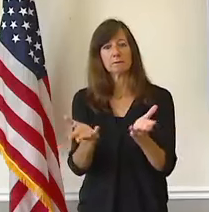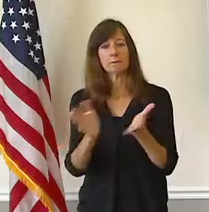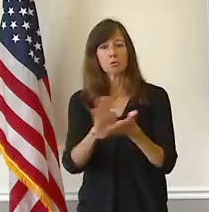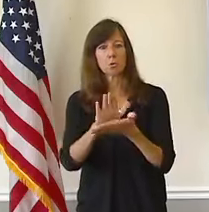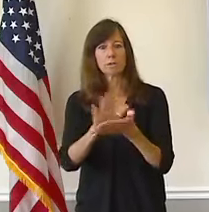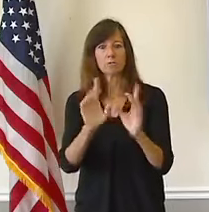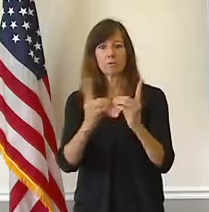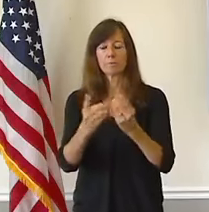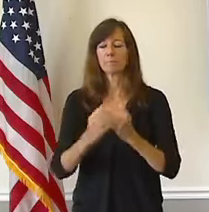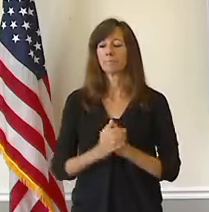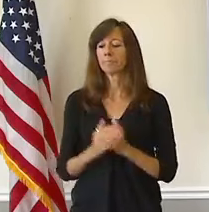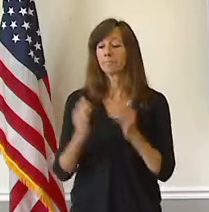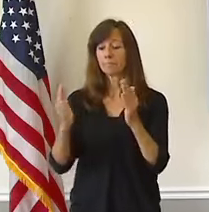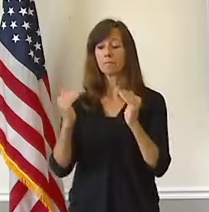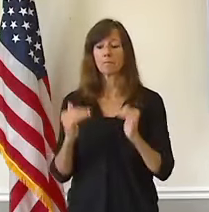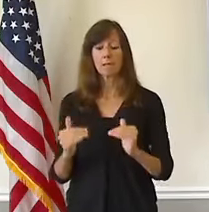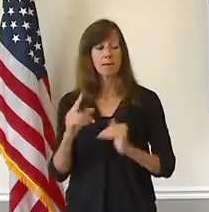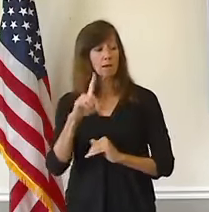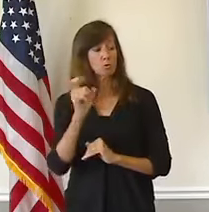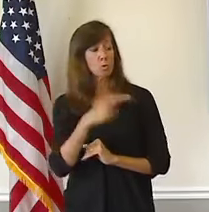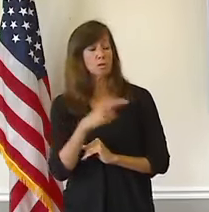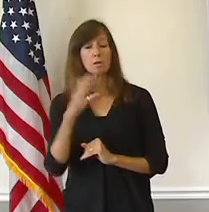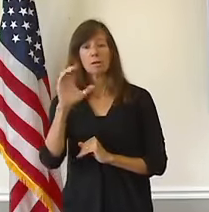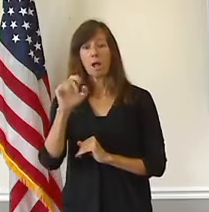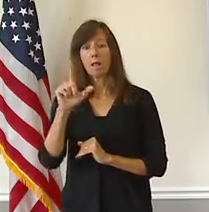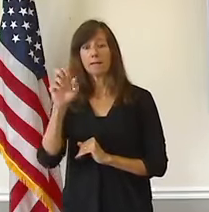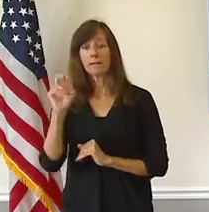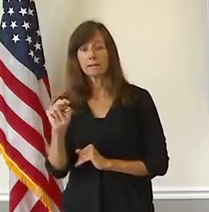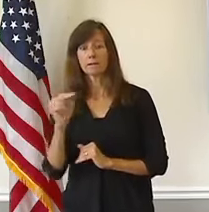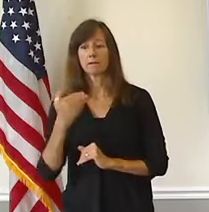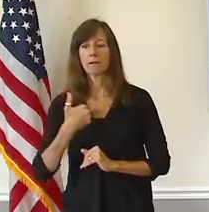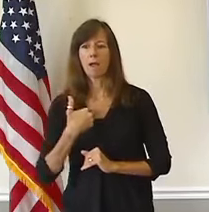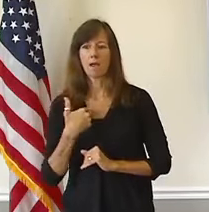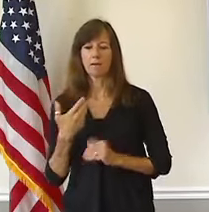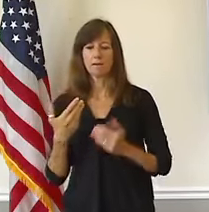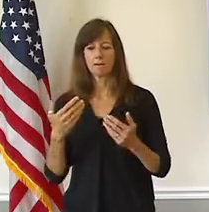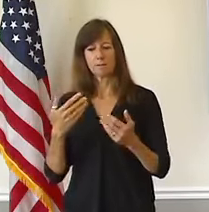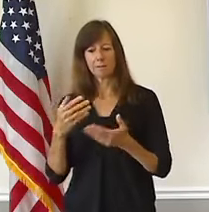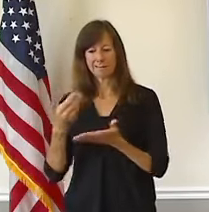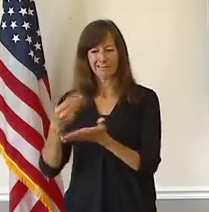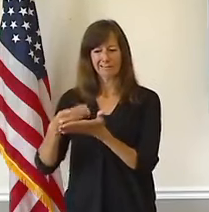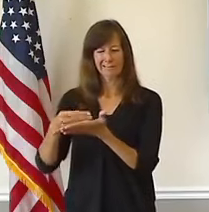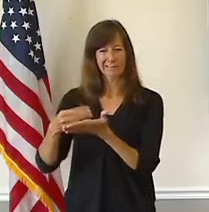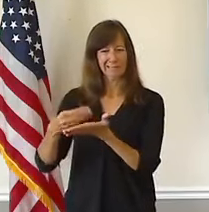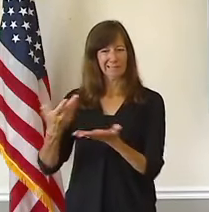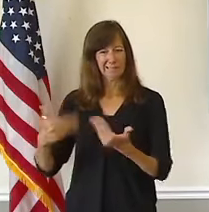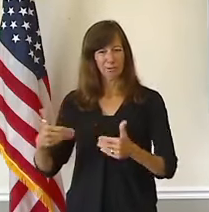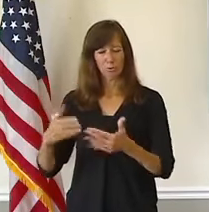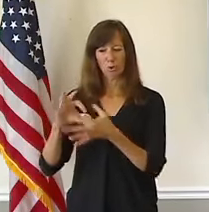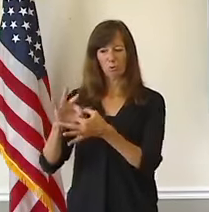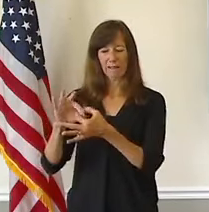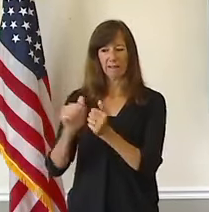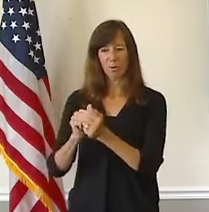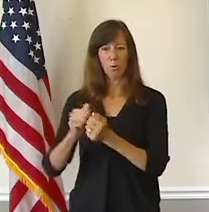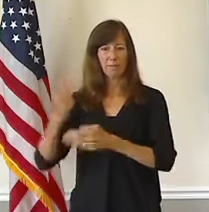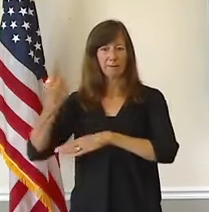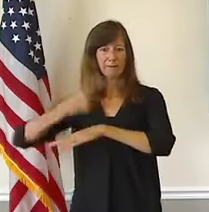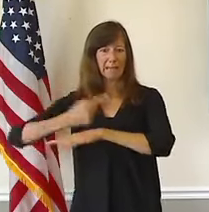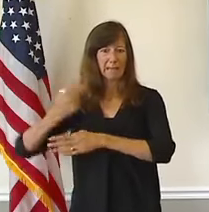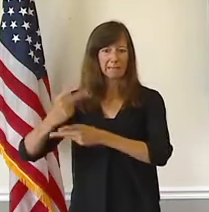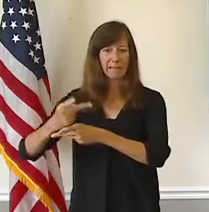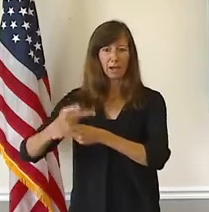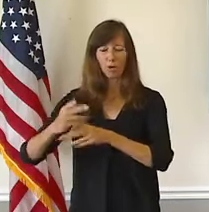Colleen had a question for parents concerned with the financial costs associated with childcare. Are there options and resources